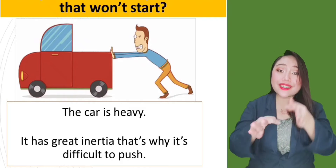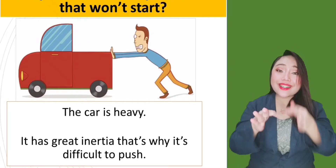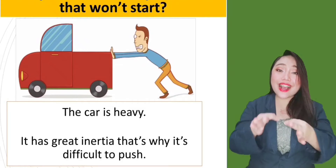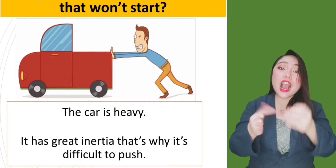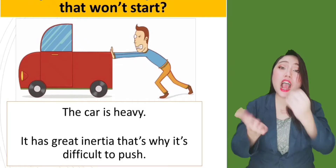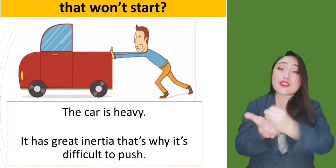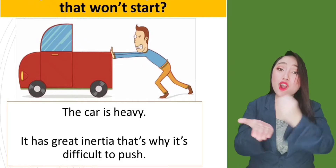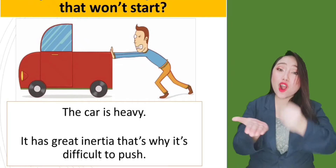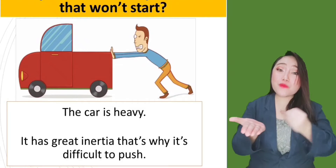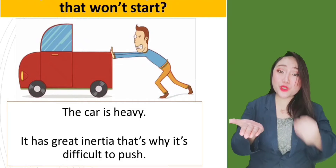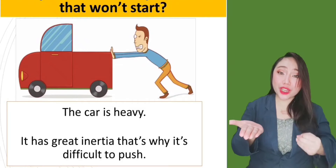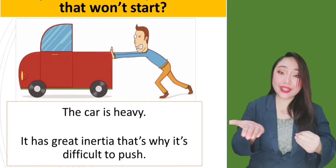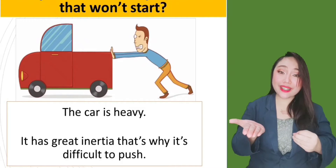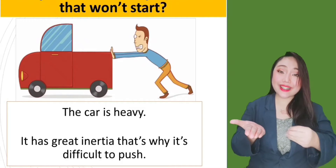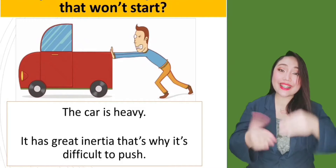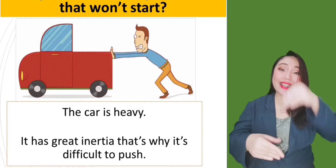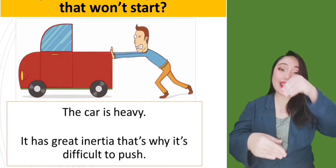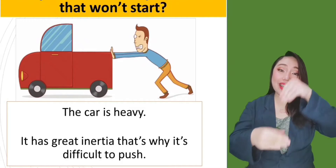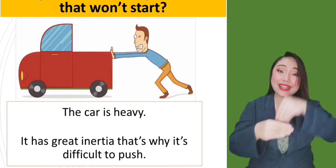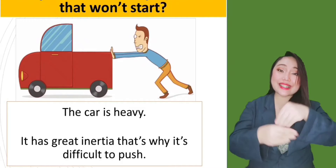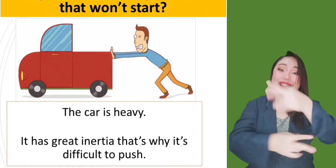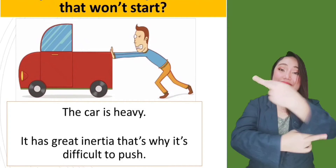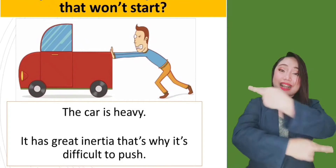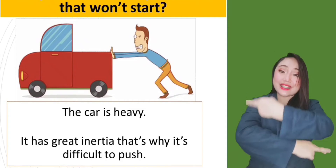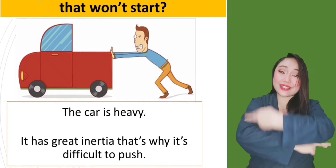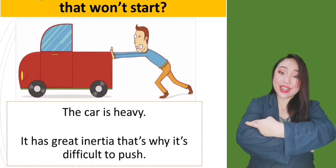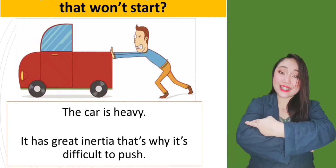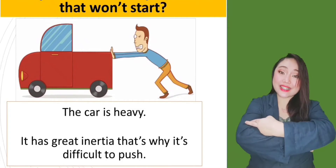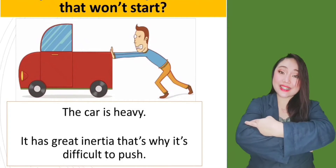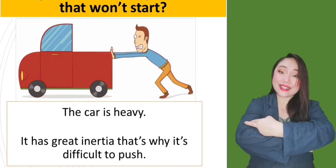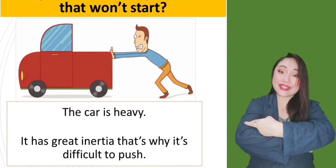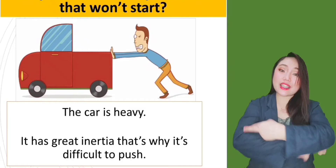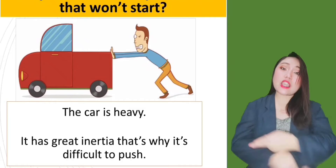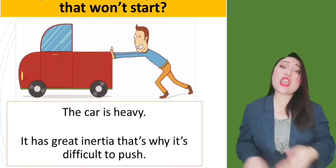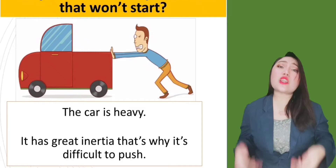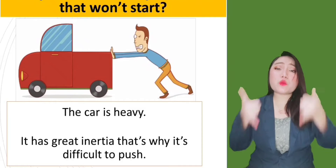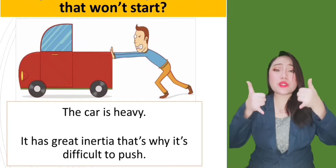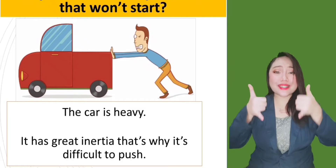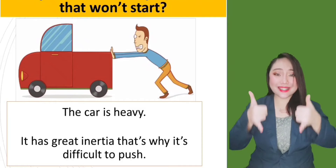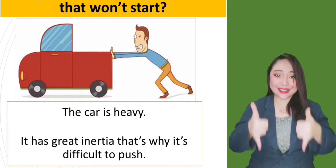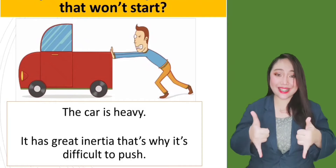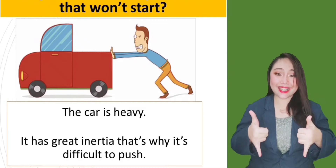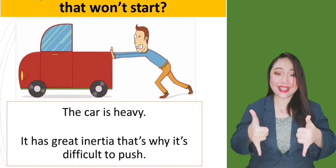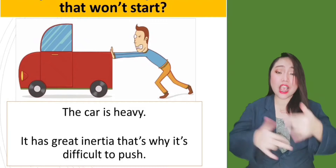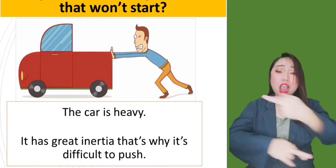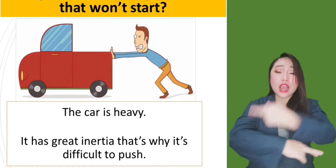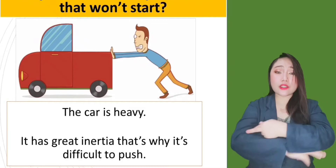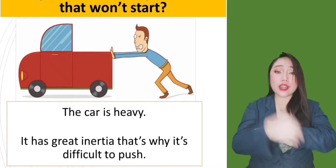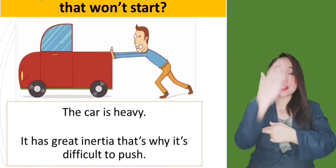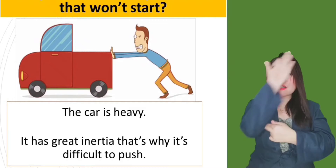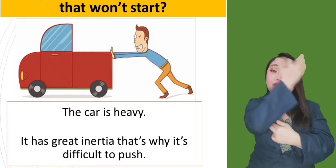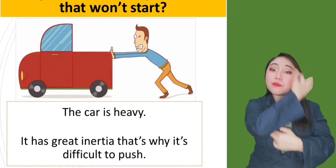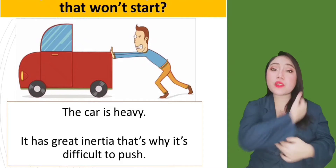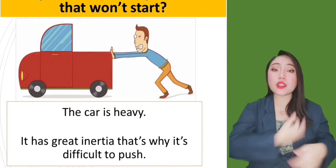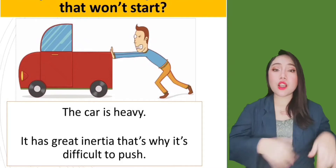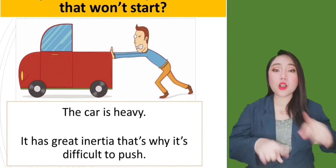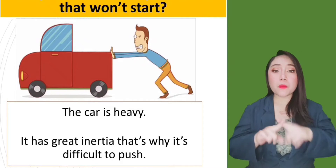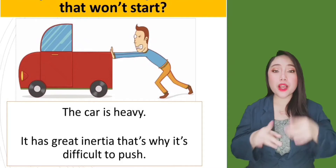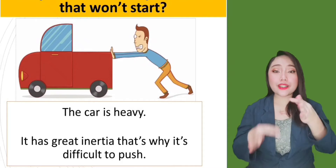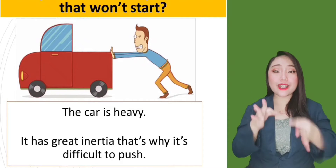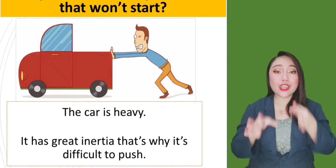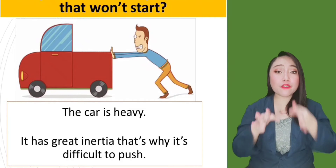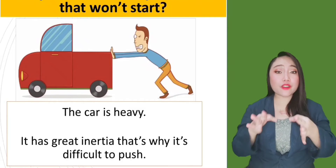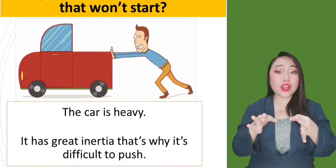you, if an object is at rest, it will stay at